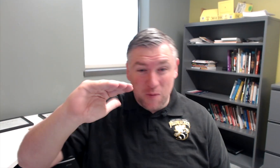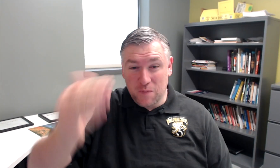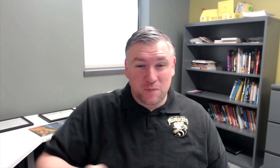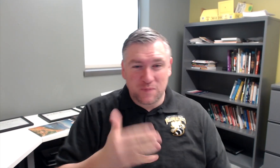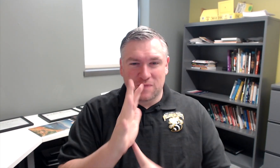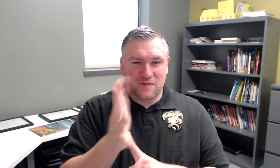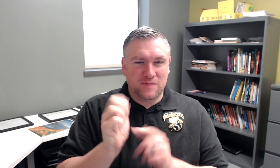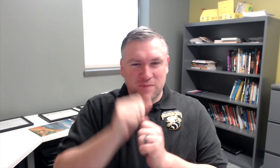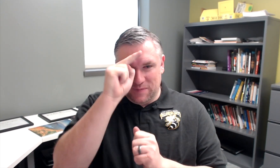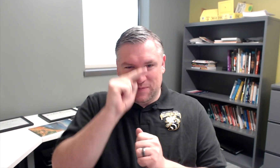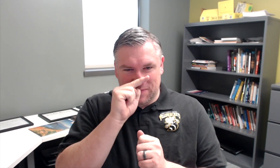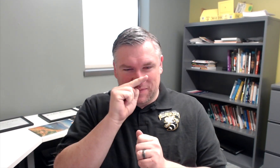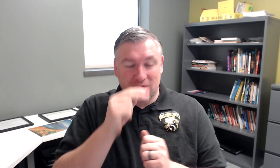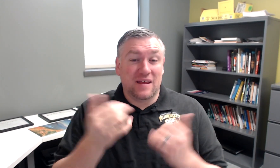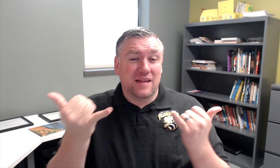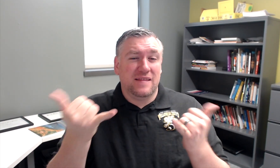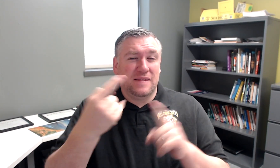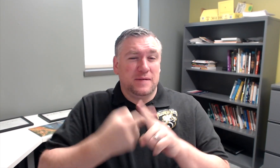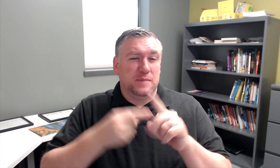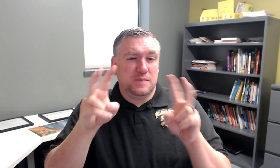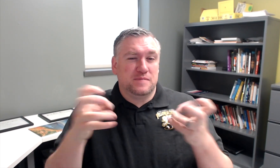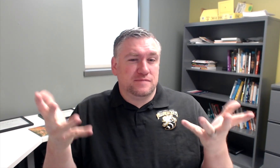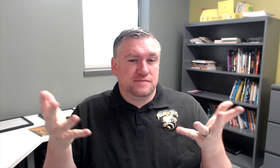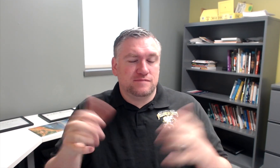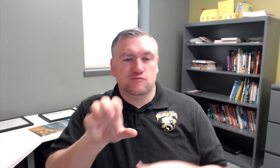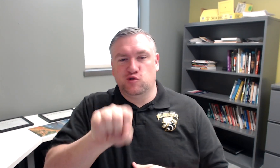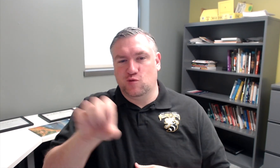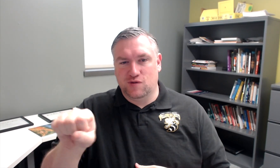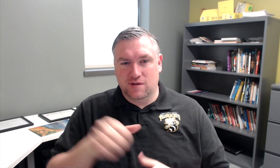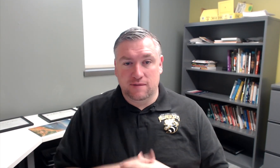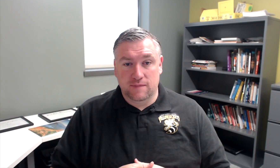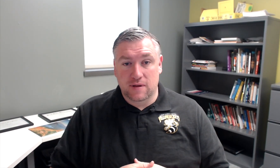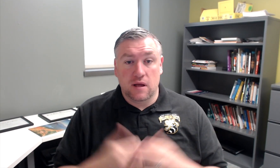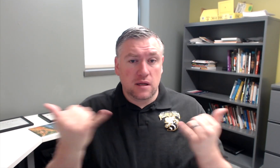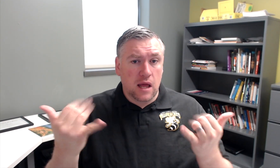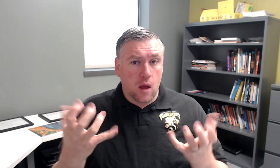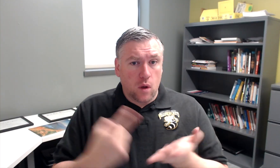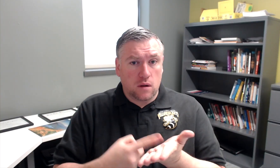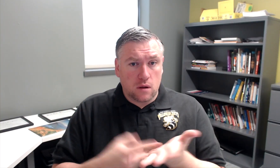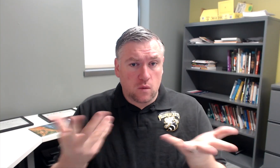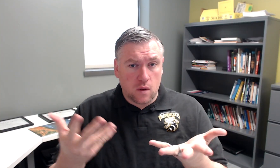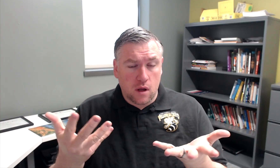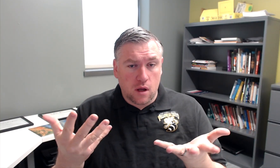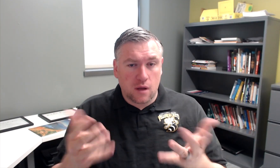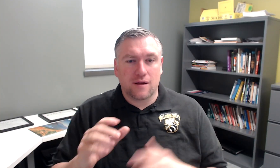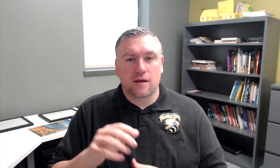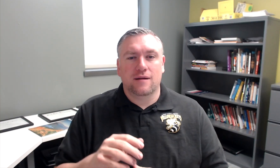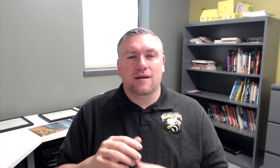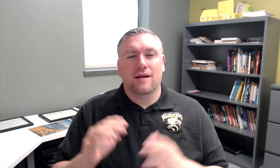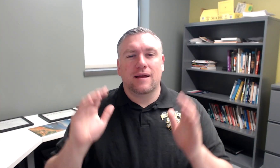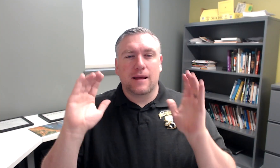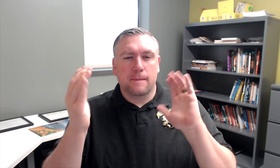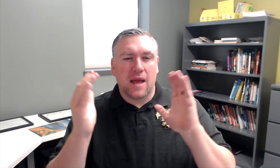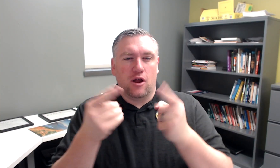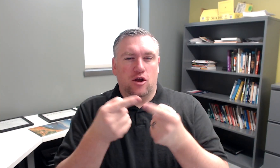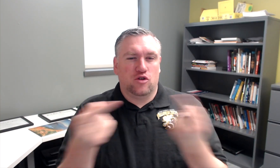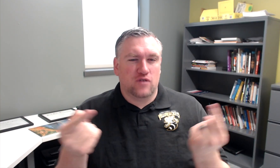Hello, and welcome to 5 Minutes with Nate. This month's topic is social studies. Today I want to discuss comparing